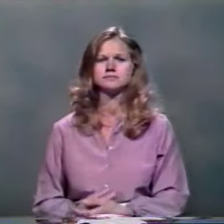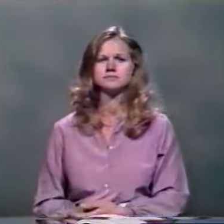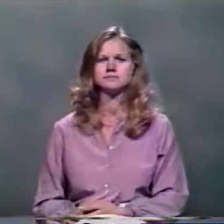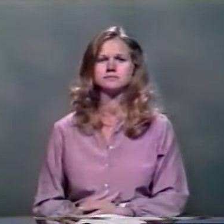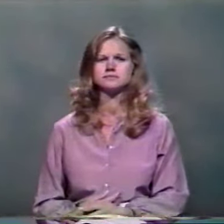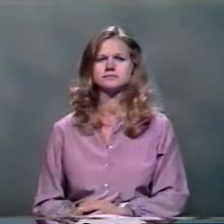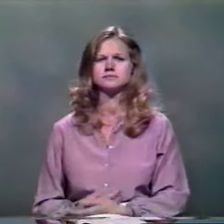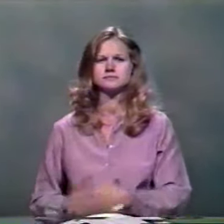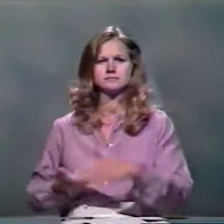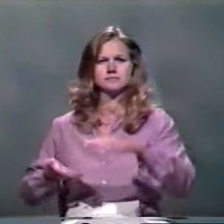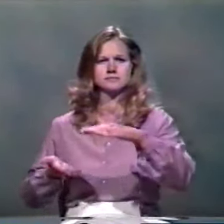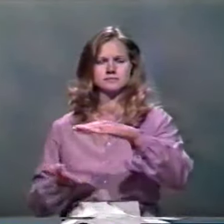Bake.